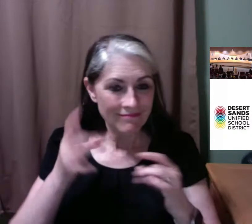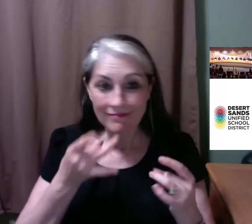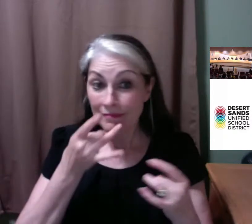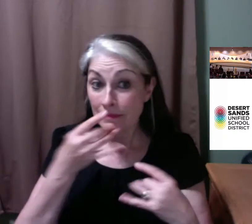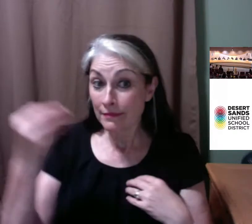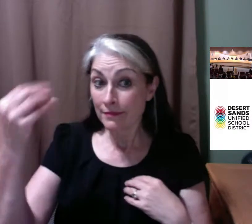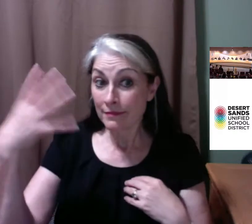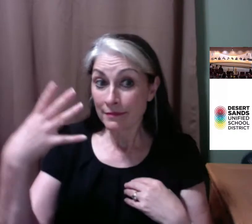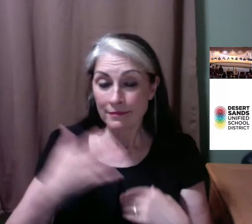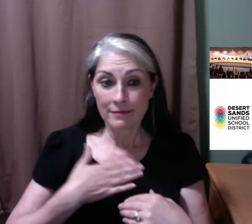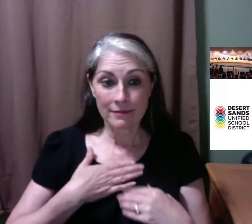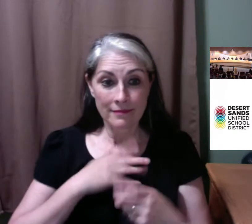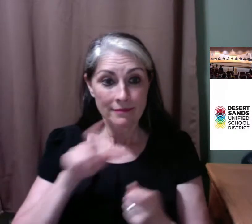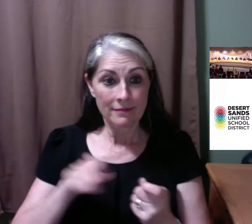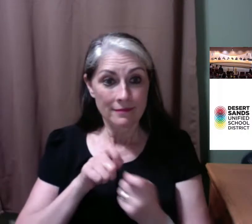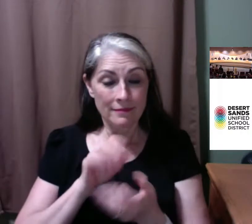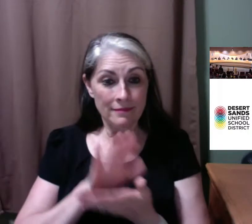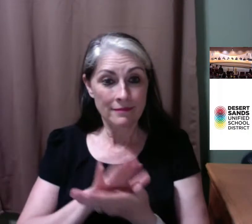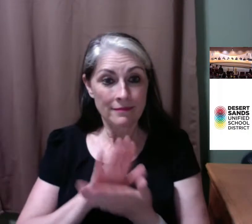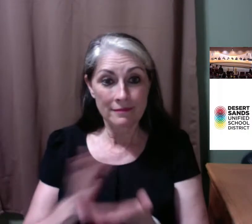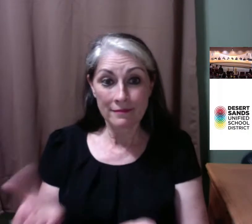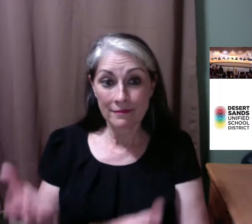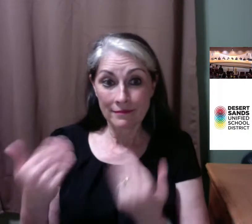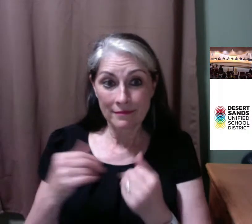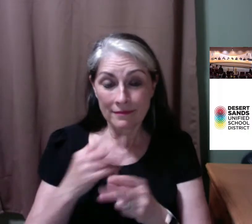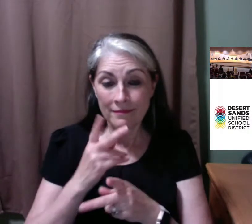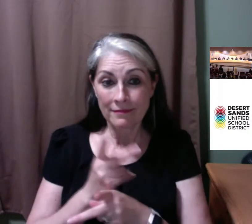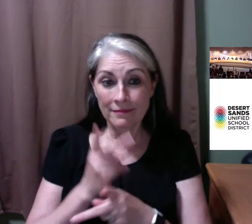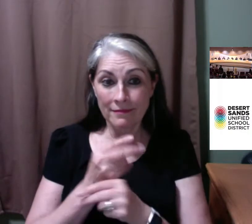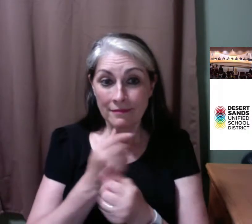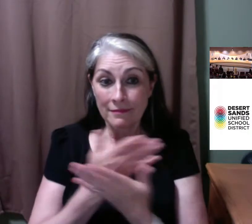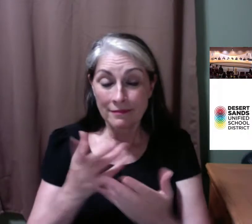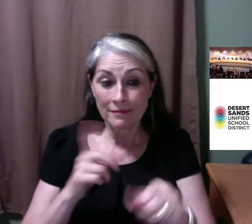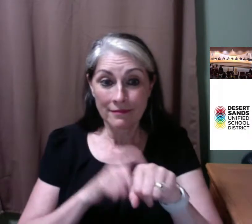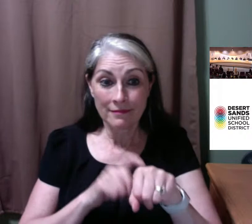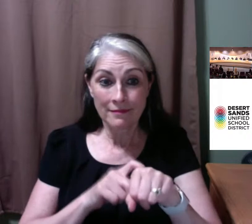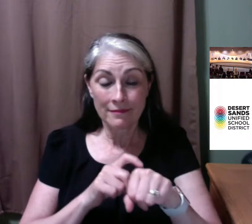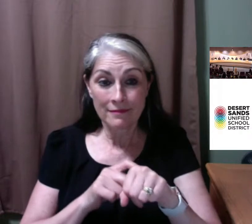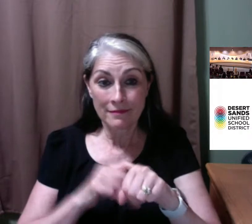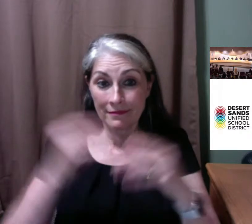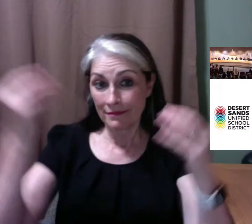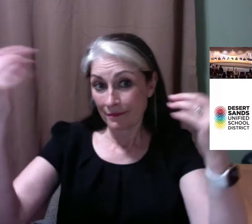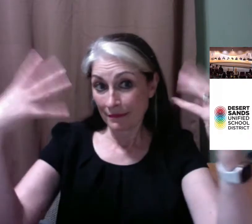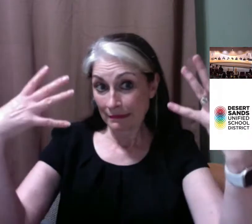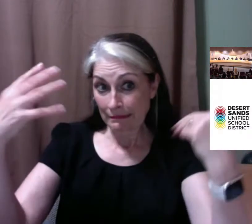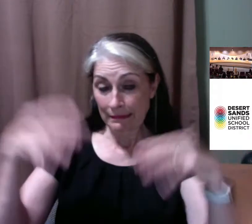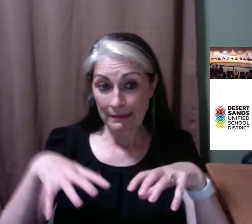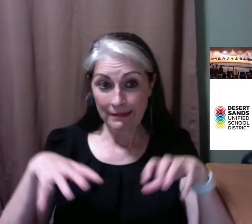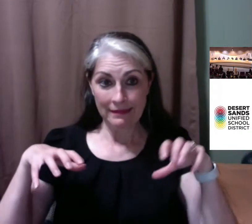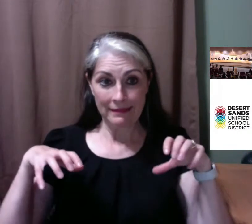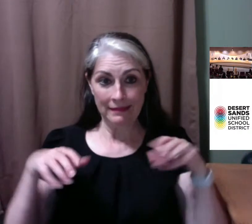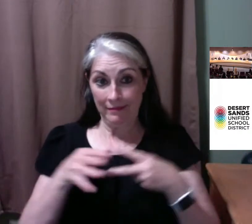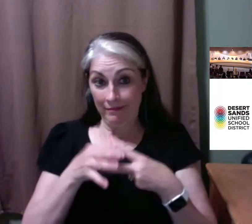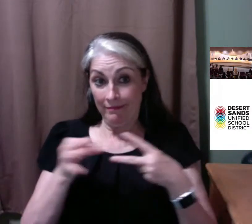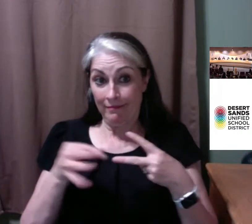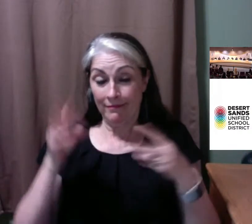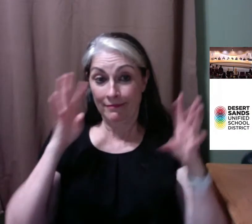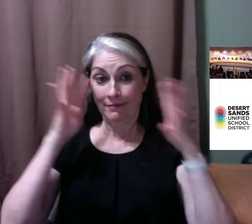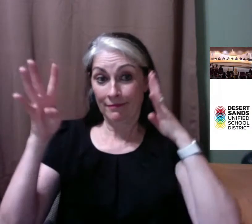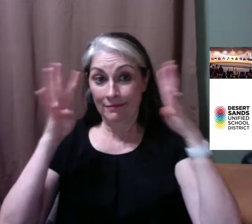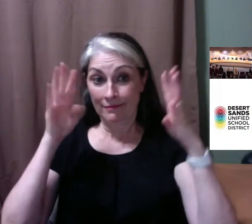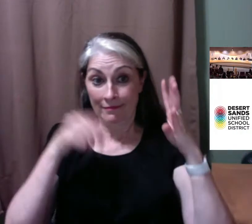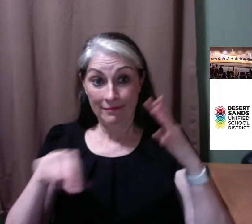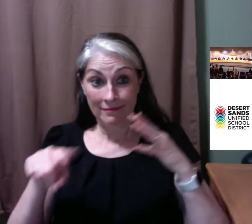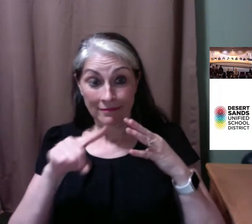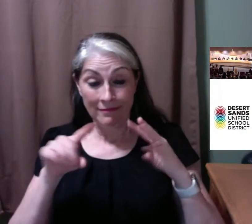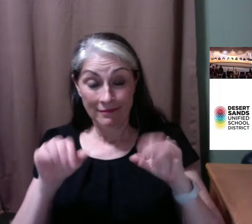one at my particular school that came and took care of some things for timing on stadium lights. And he said, here are some options that I created for you.